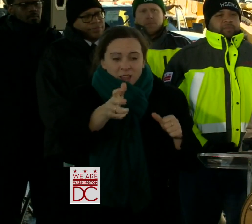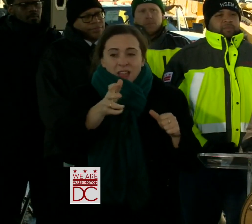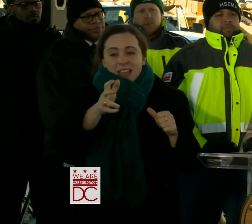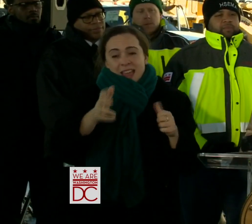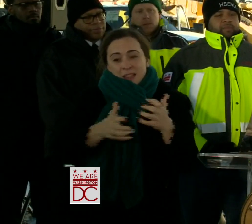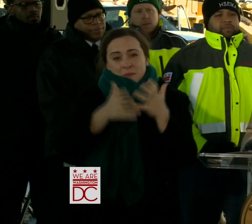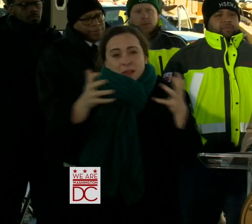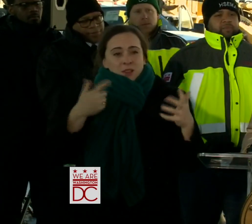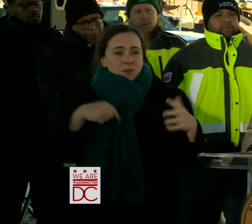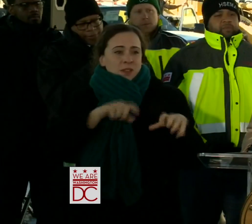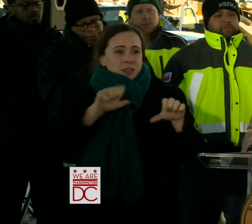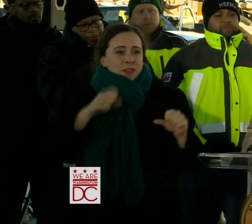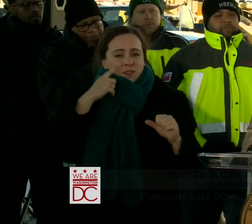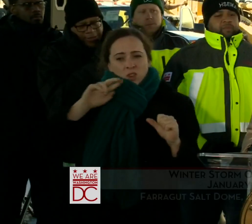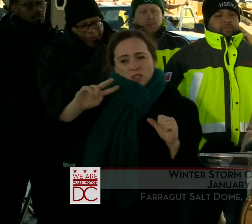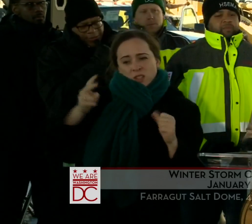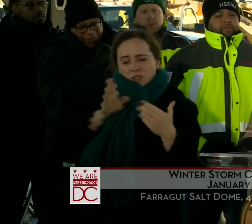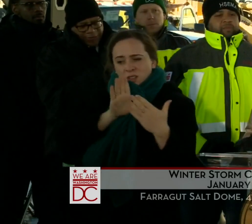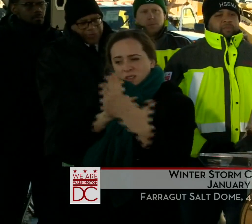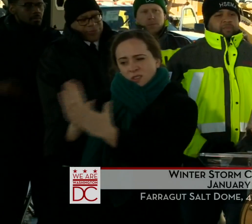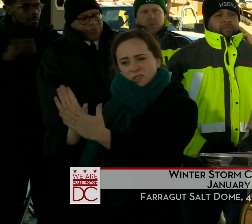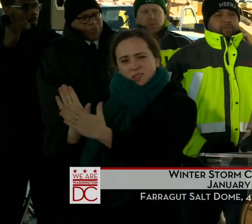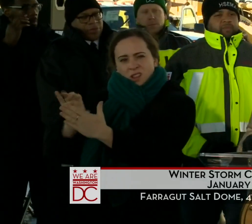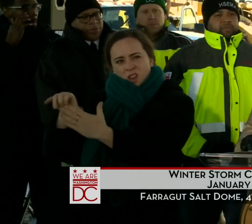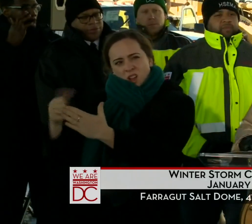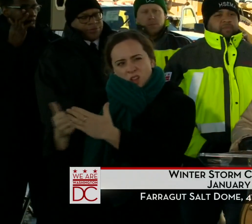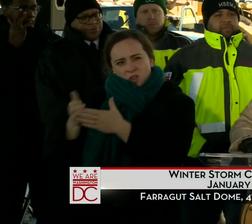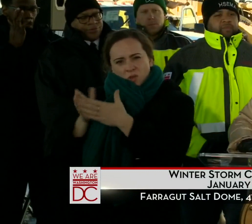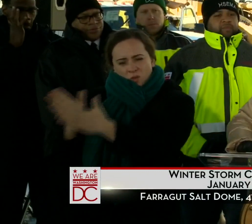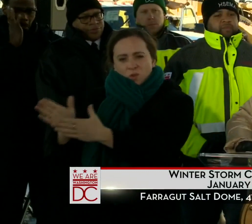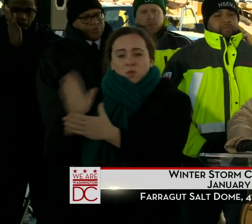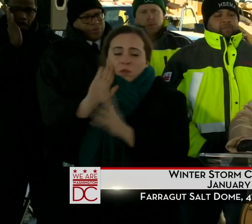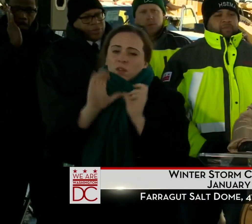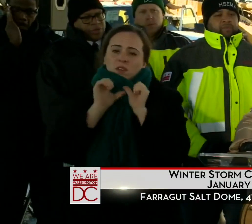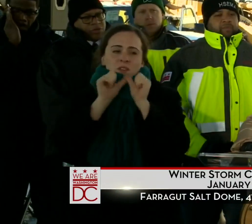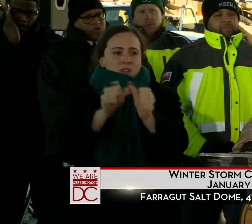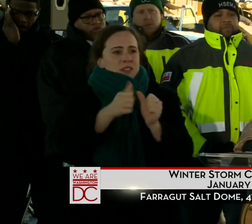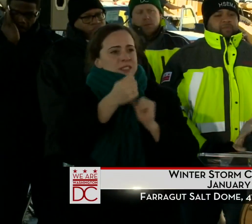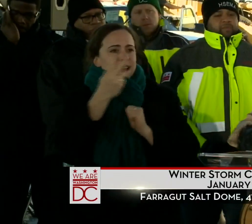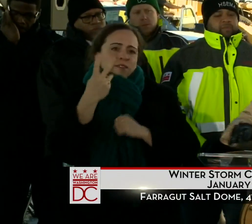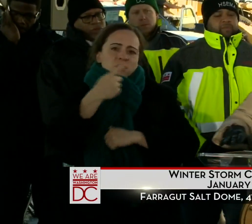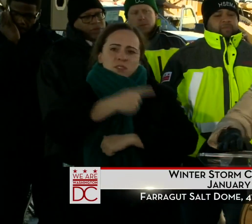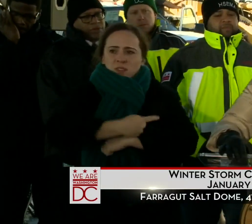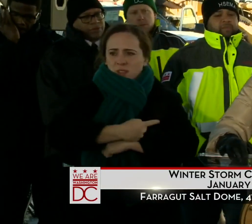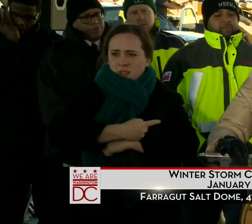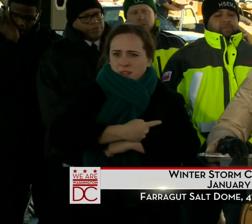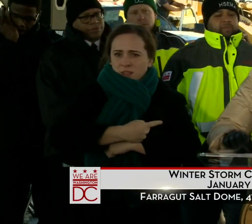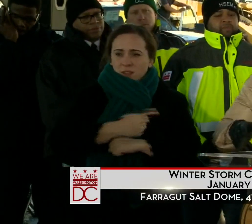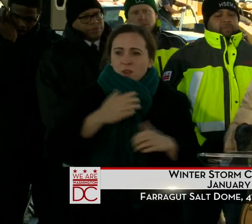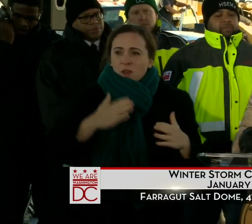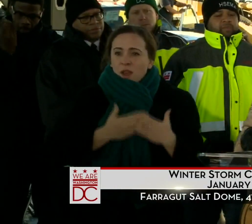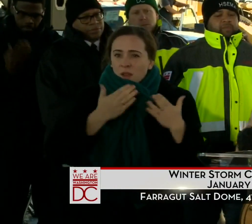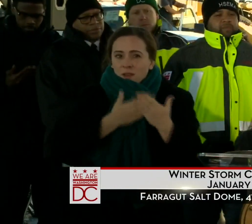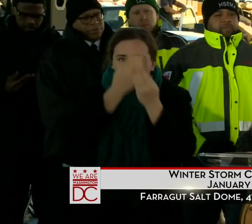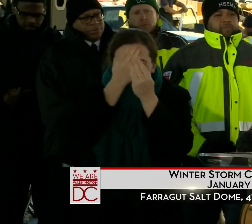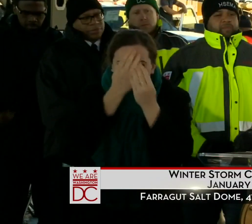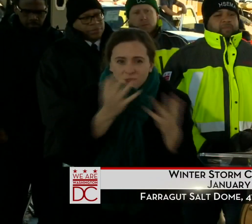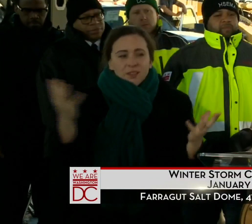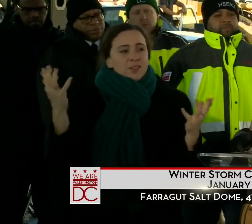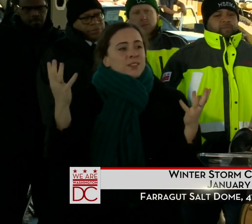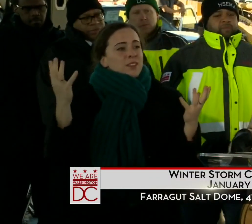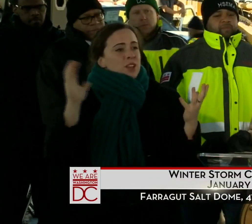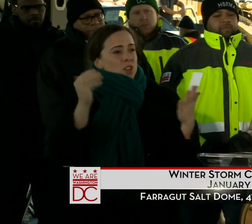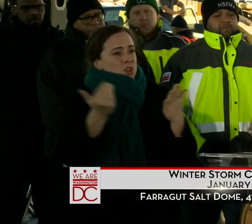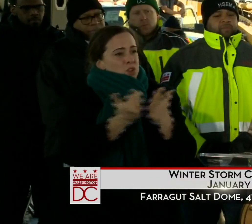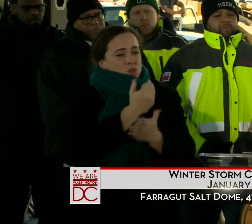secondary roads. And that work will continue for the coming days. We're very happy to report that a lot of